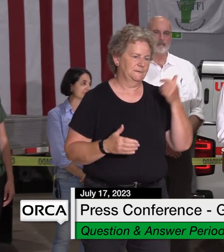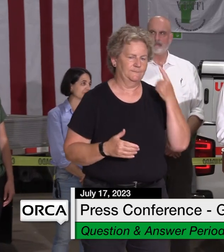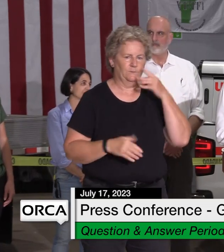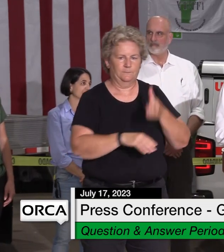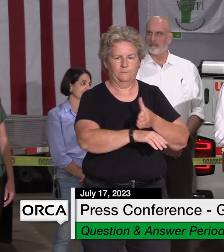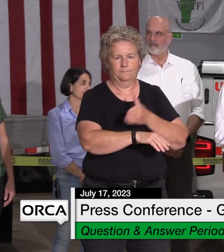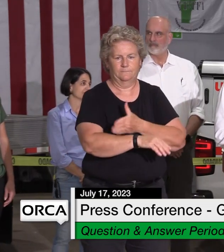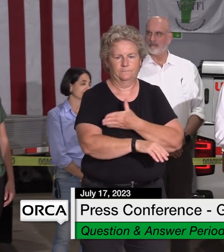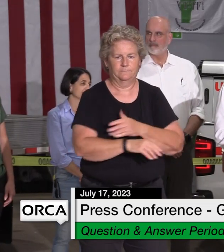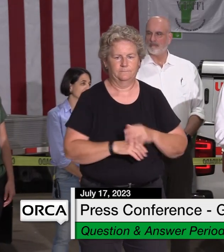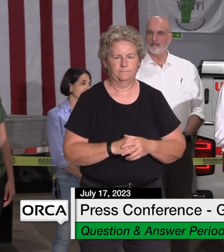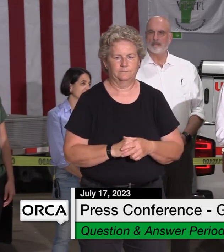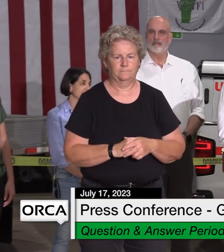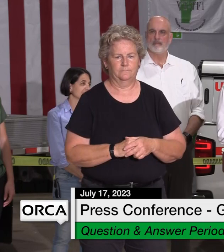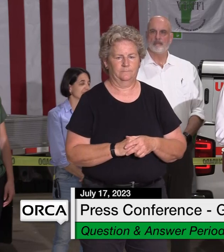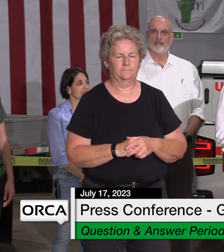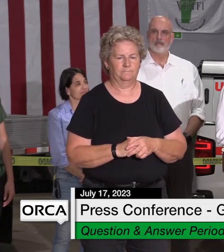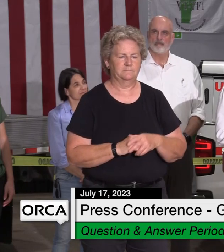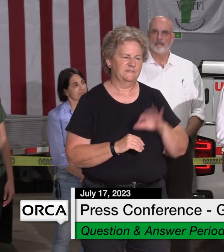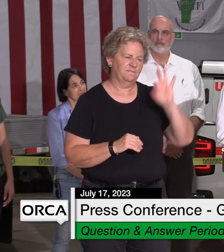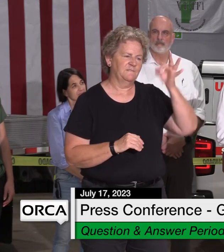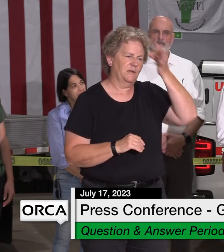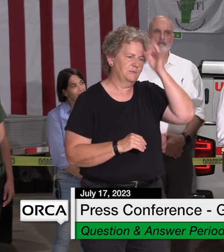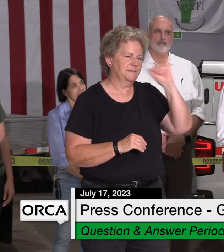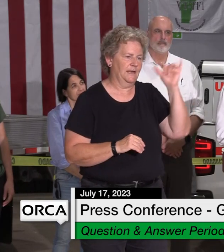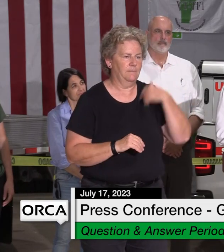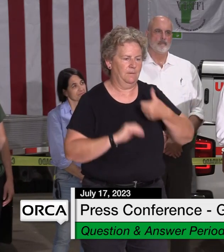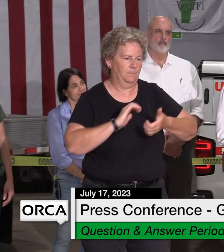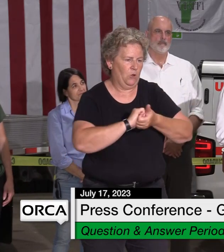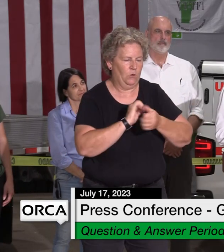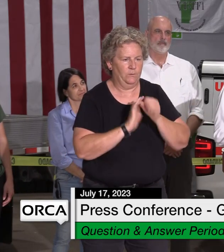them through this. In particular, it was poignant to see